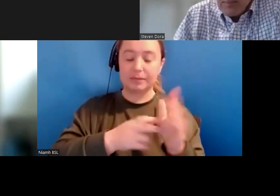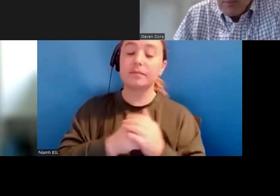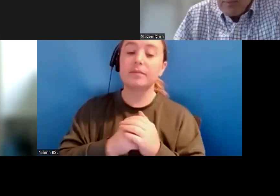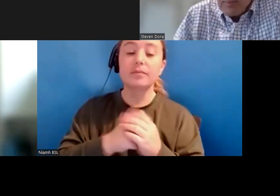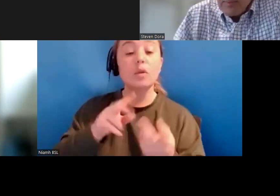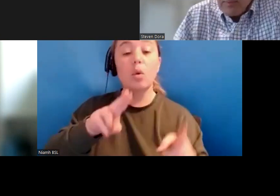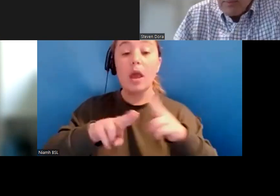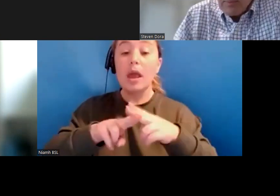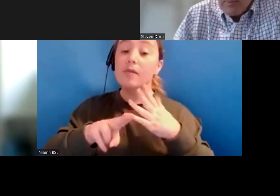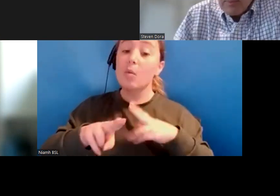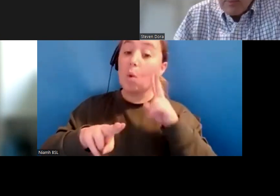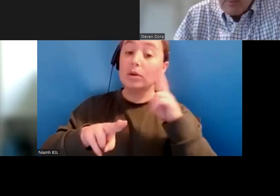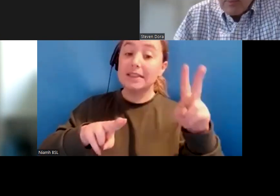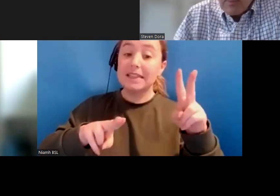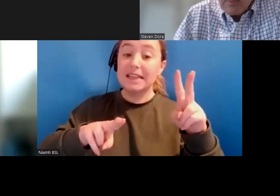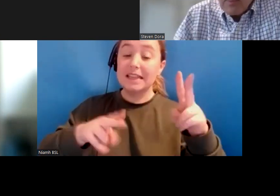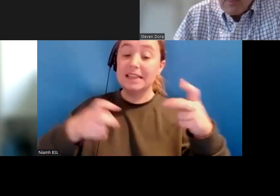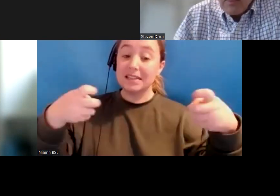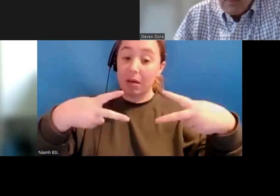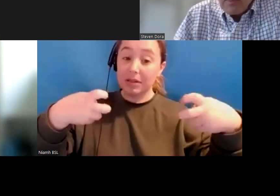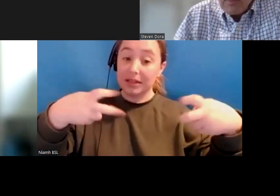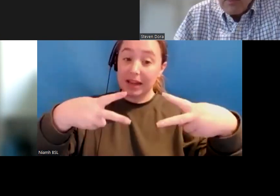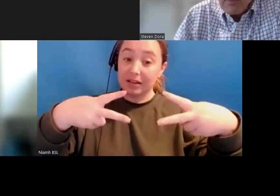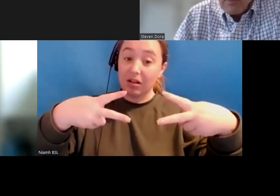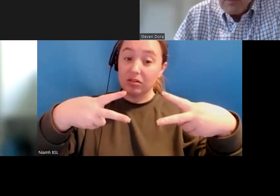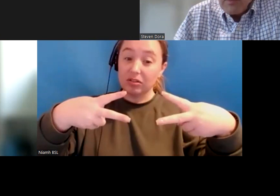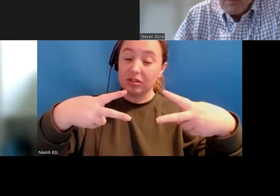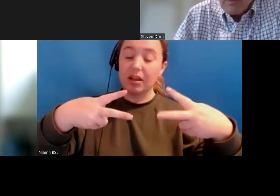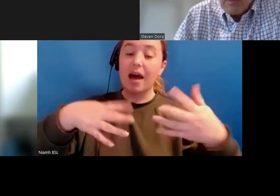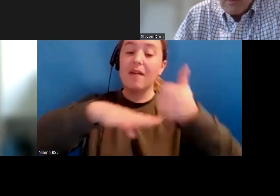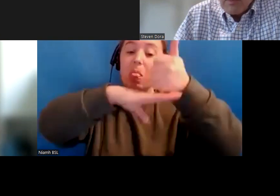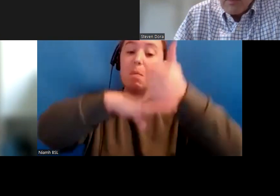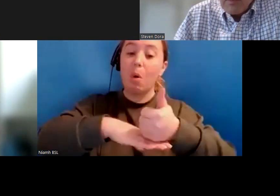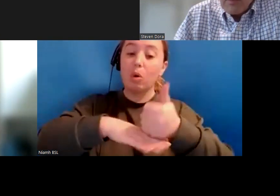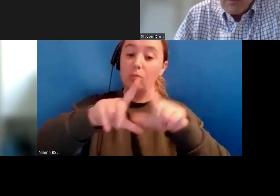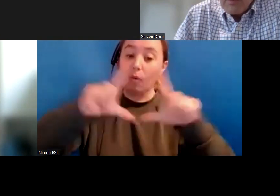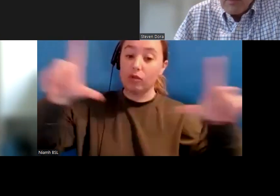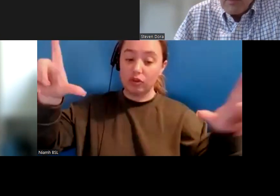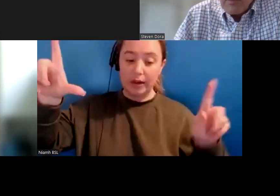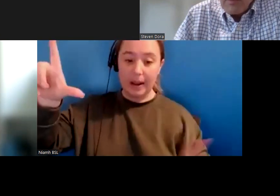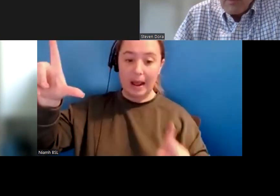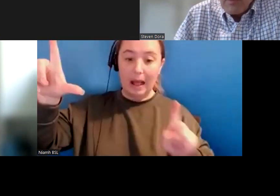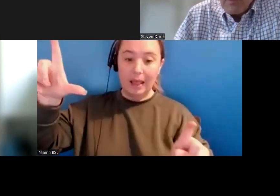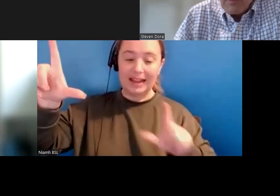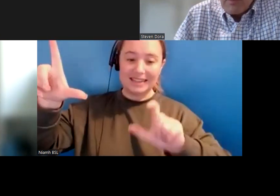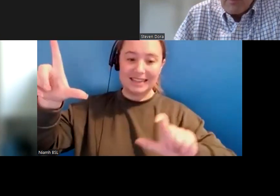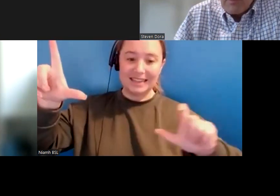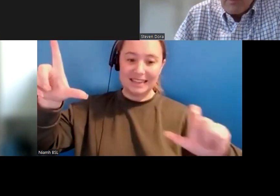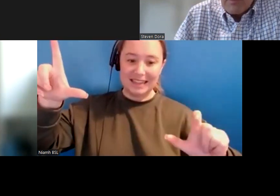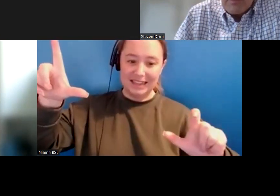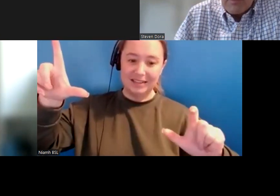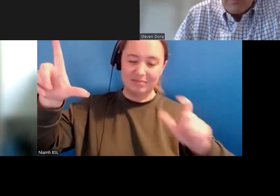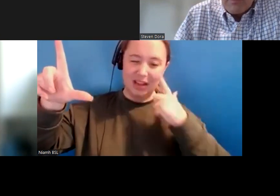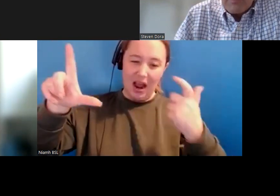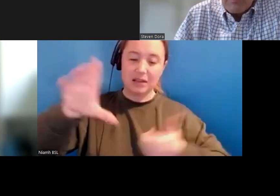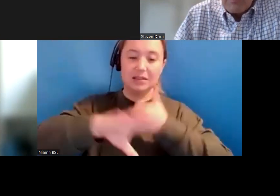can be accessed via the closed caption button at the bottom of your screen. So please click that now to activate it.